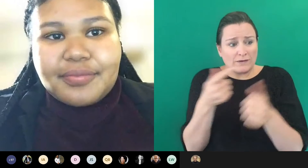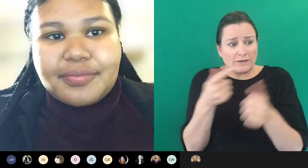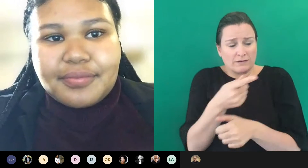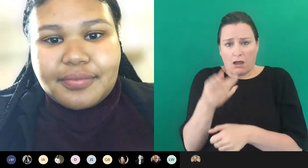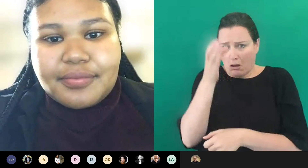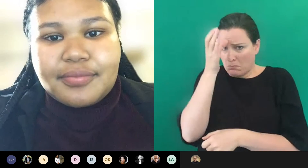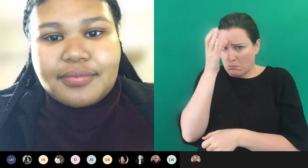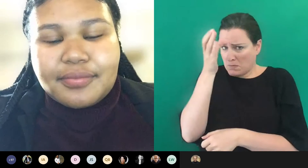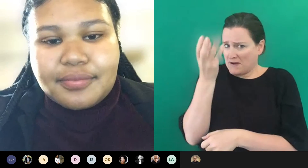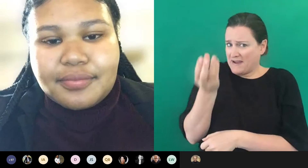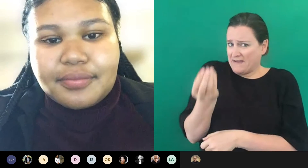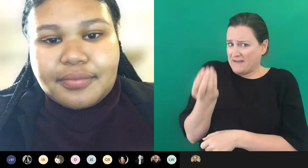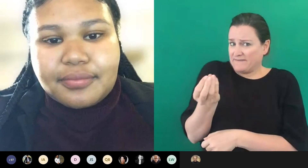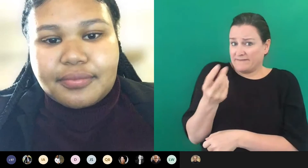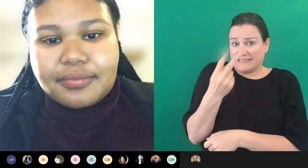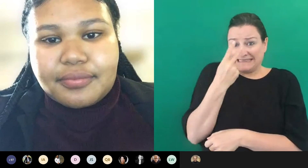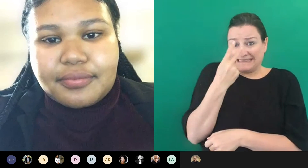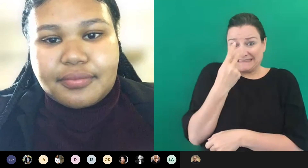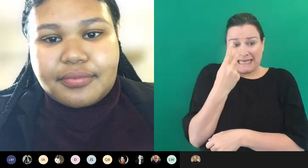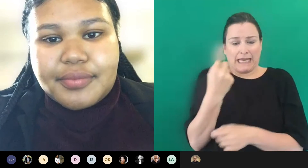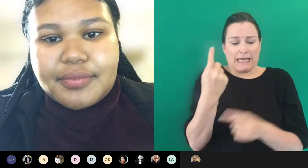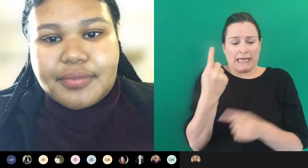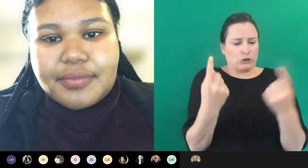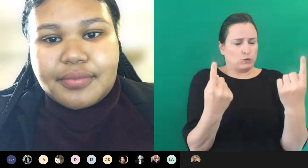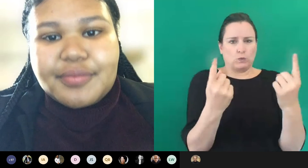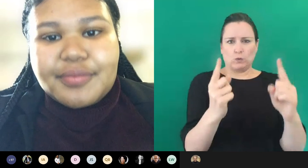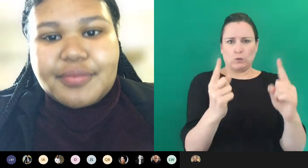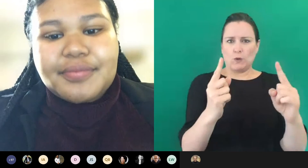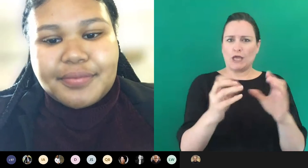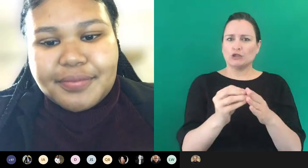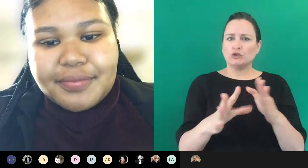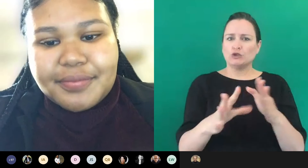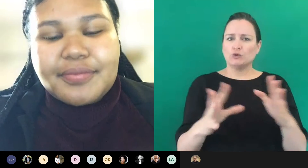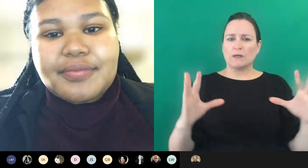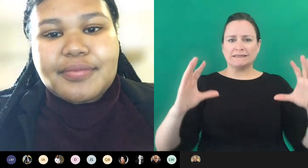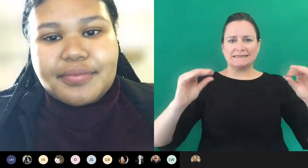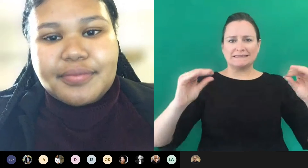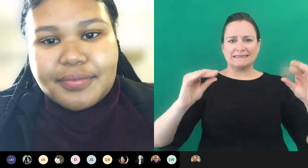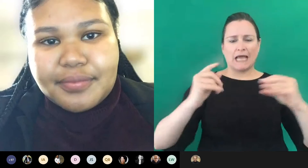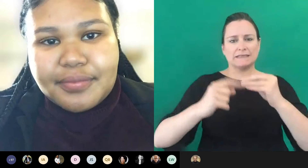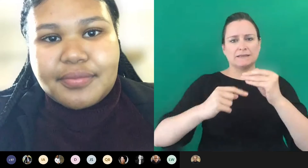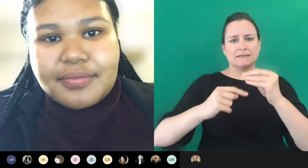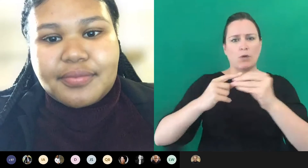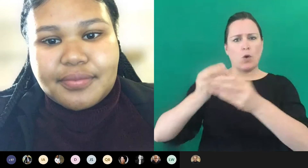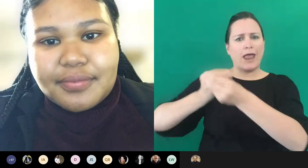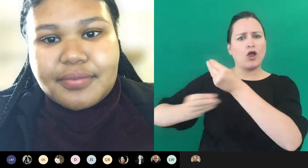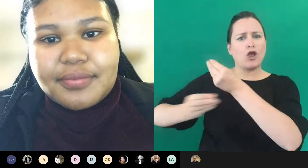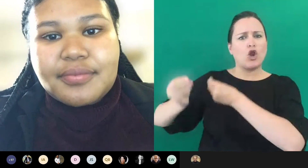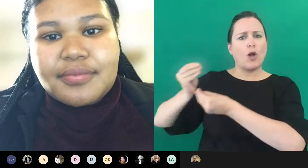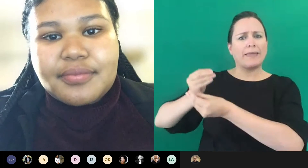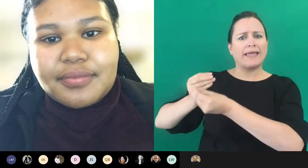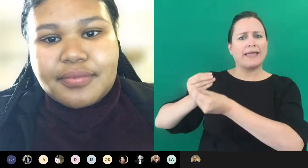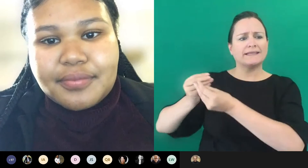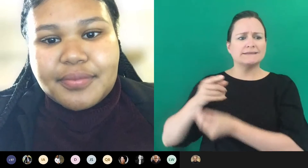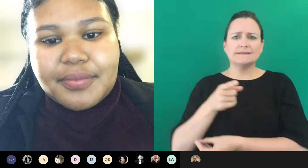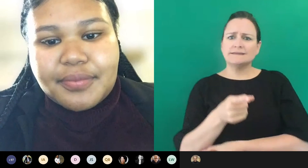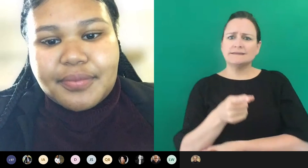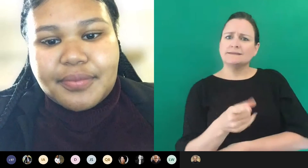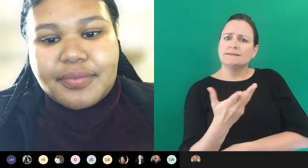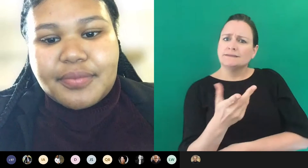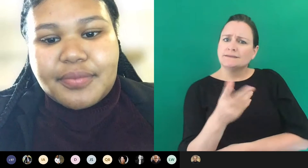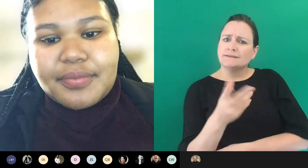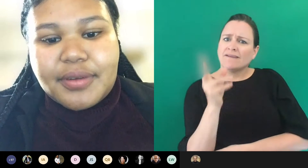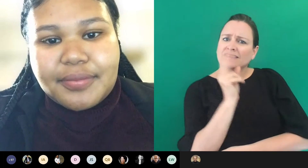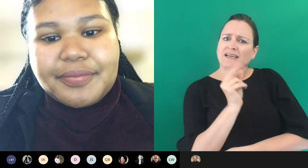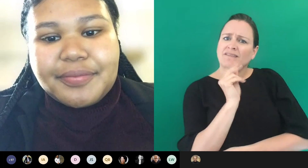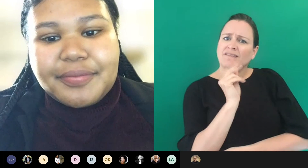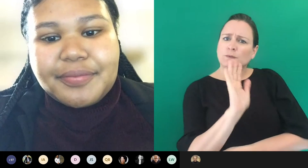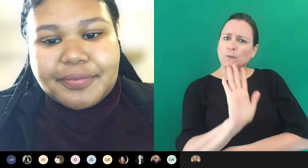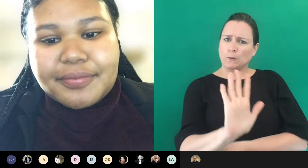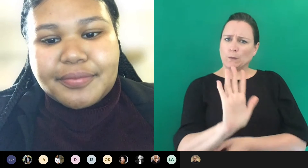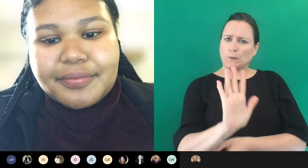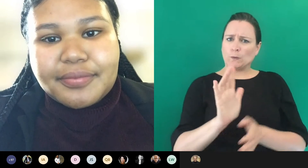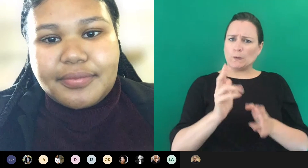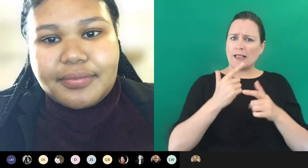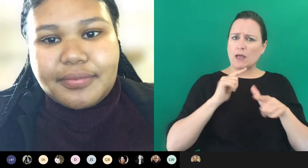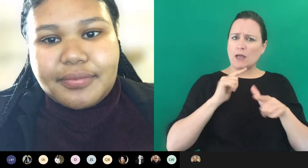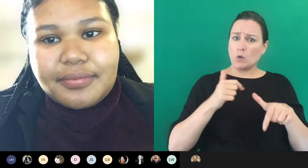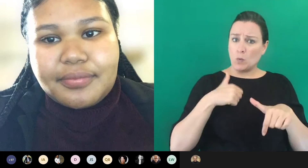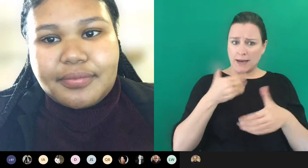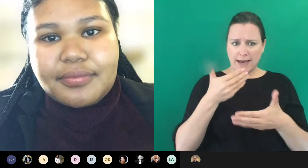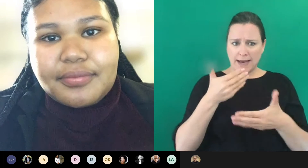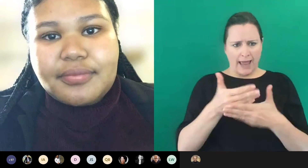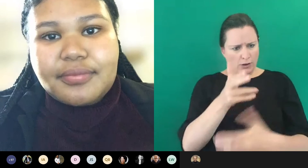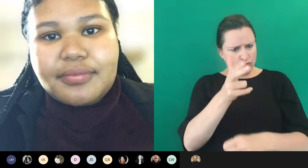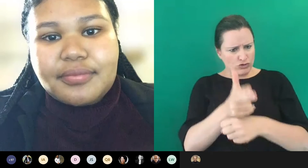are using, that's what Alyssa was saying. We need to really make our students as a resource, use them. We can record, we can upload